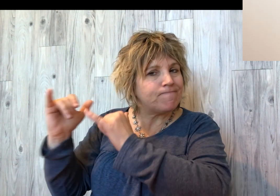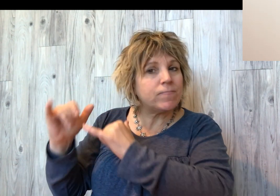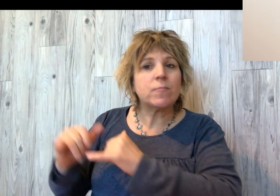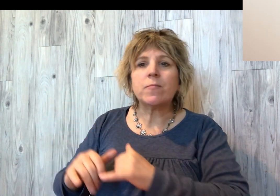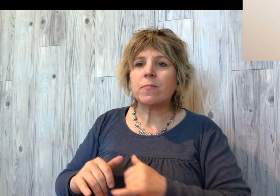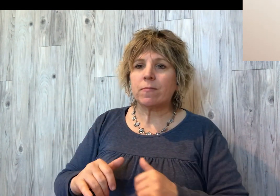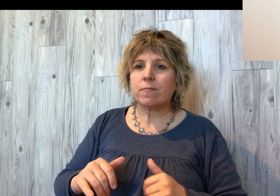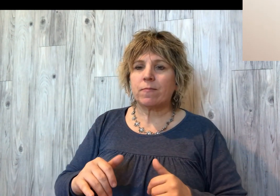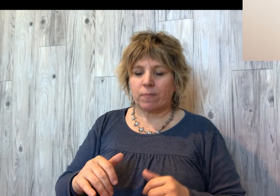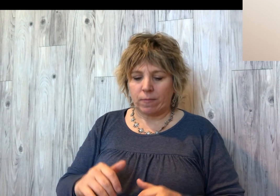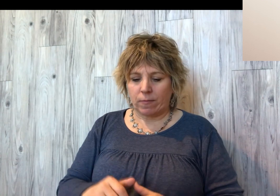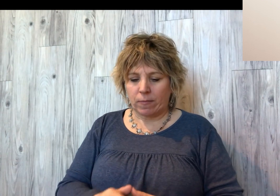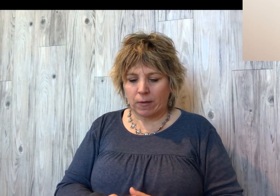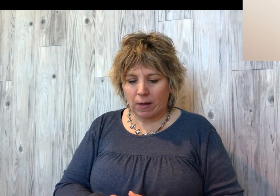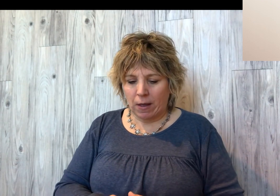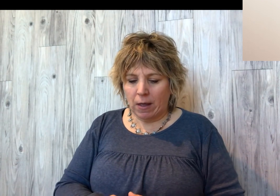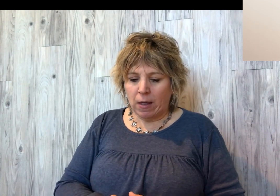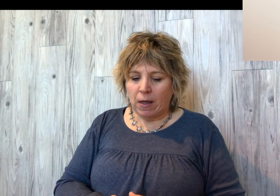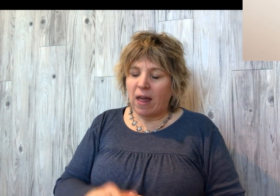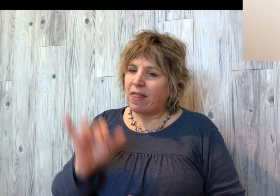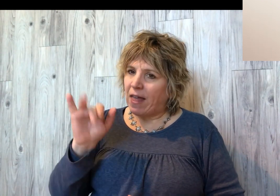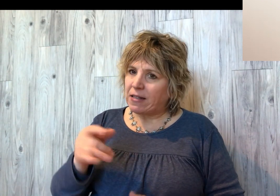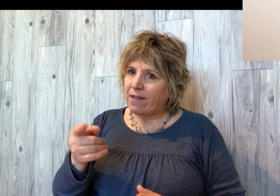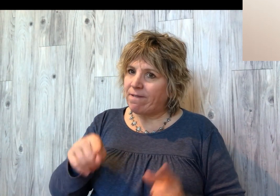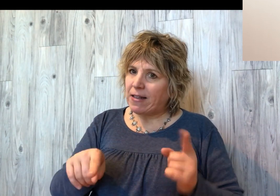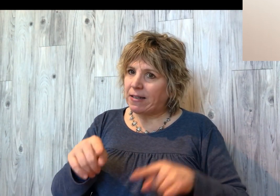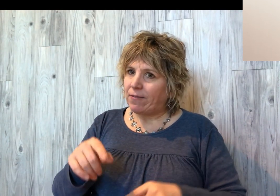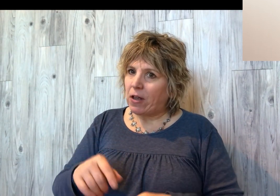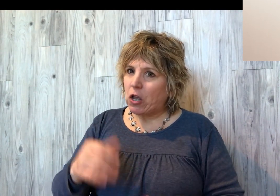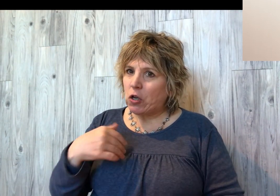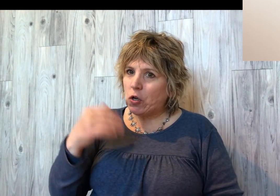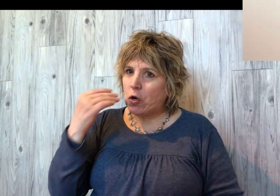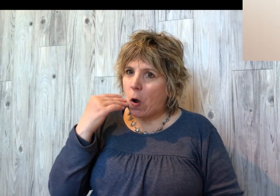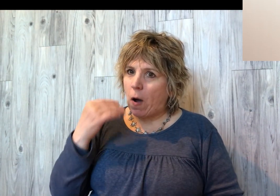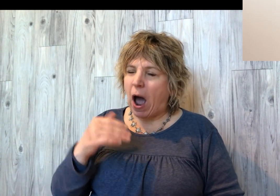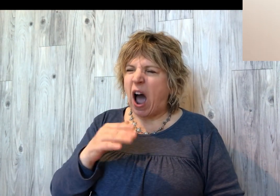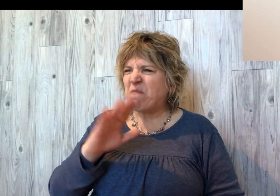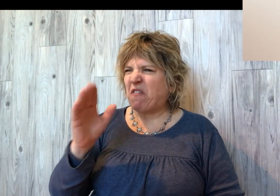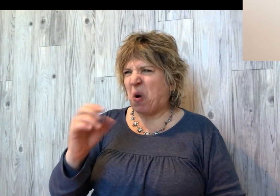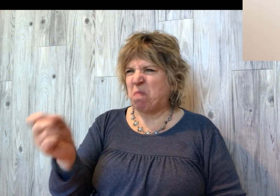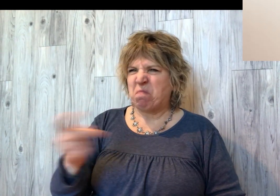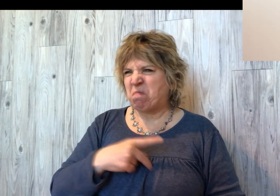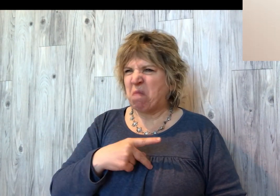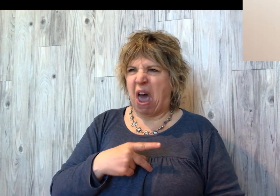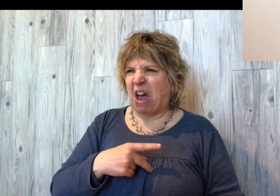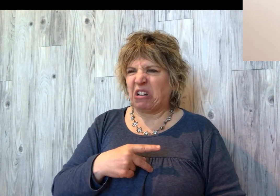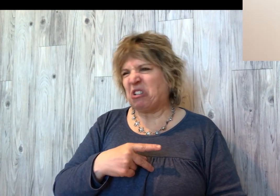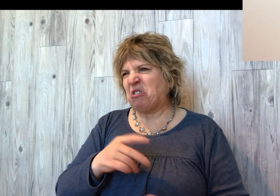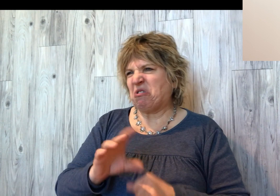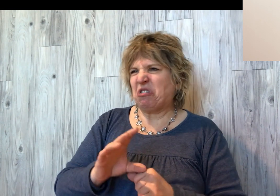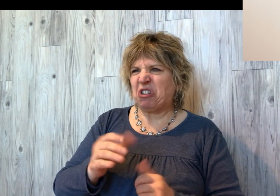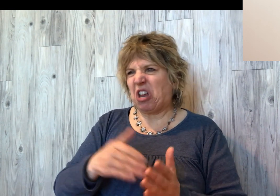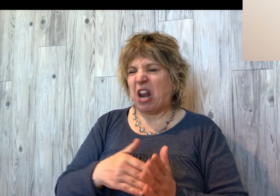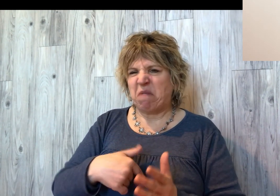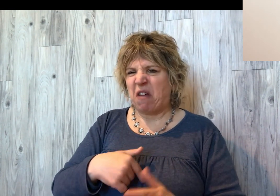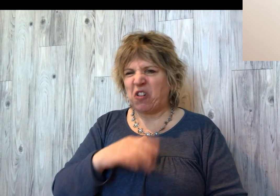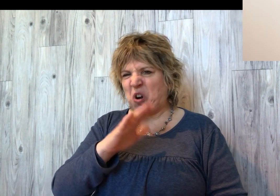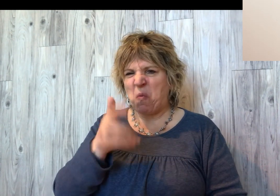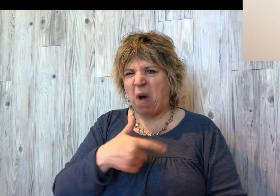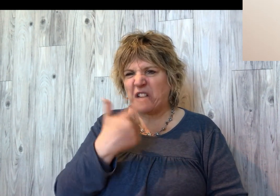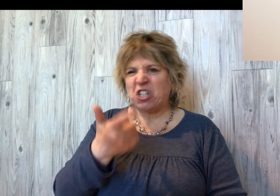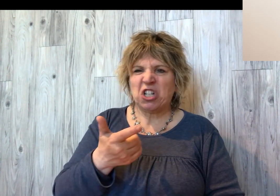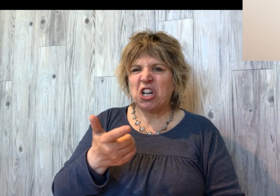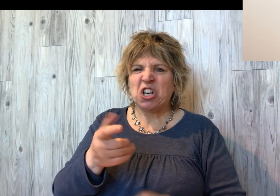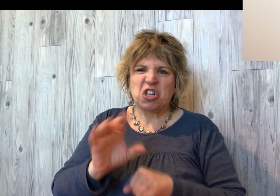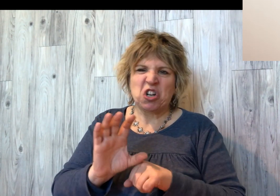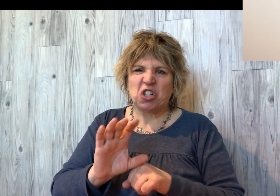man, Dan, that's offensive. And you know what? I'm never coming back to church again. I'm never going to watch you guys online again.